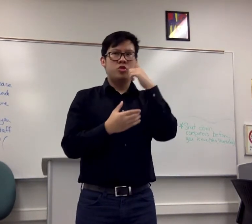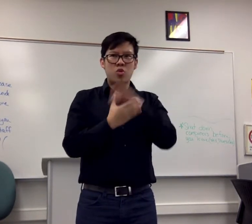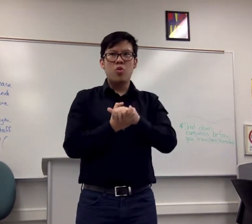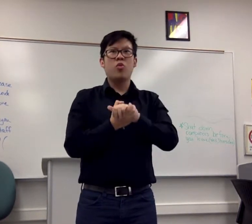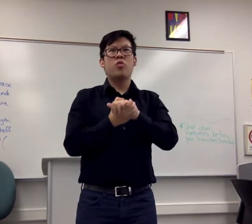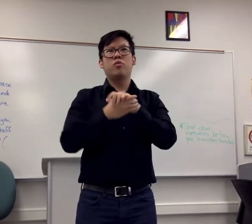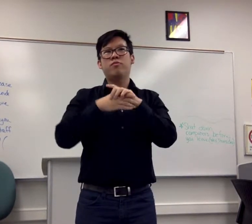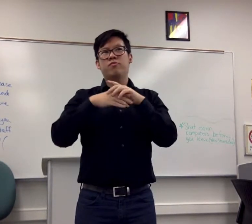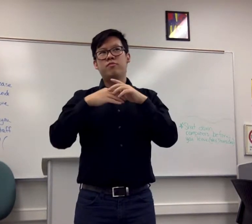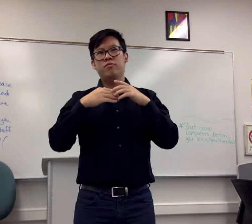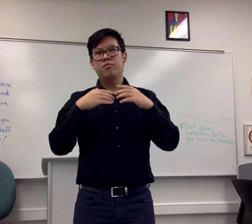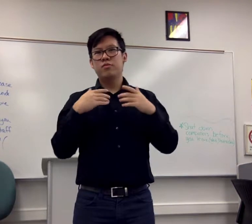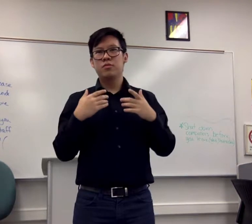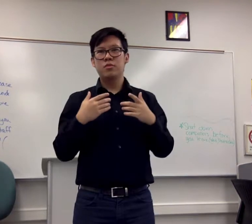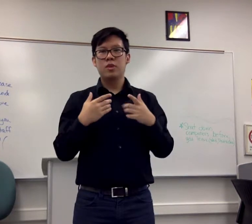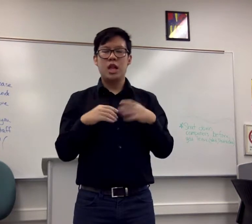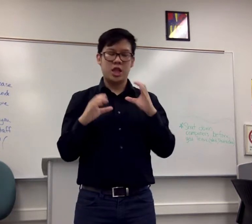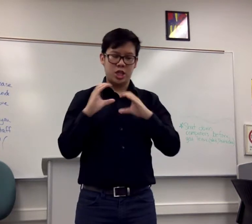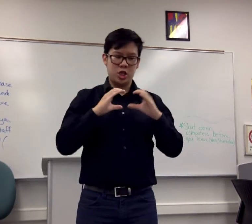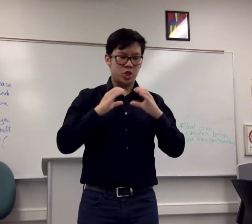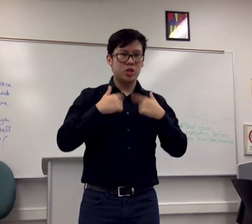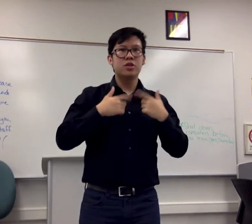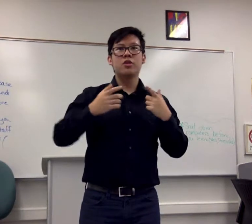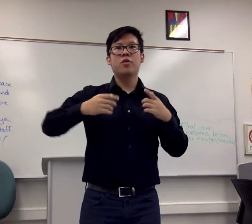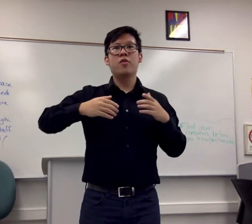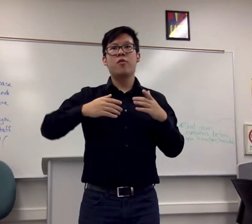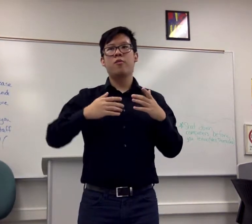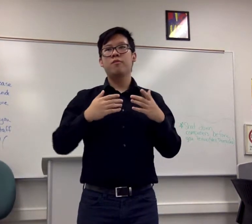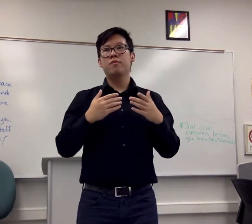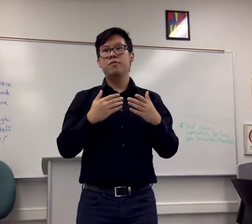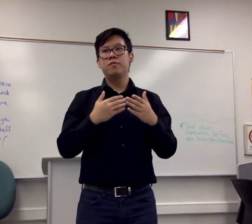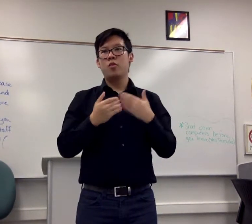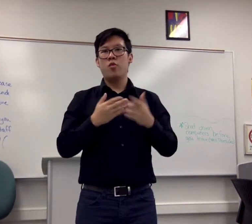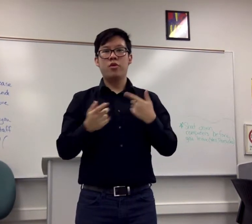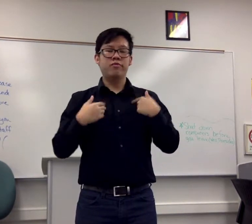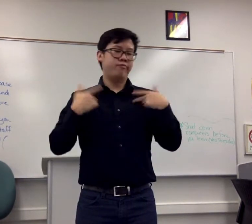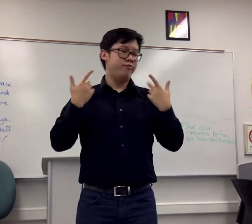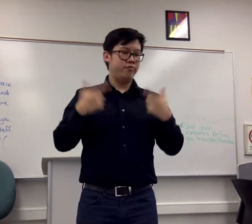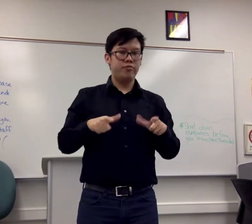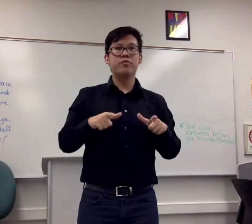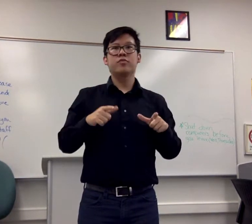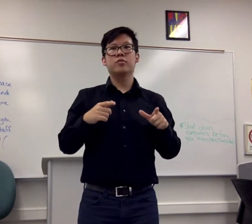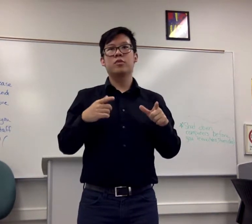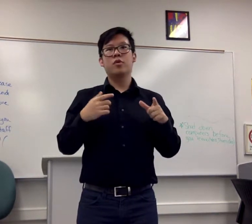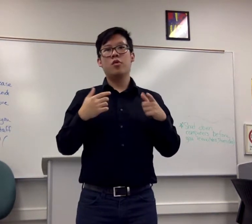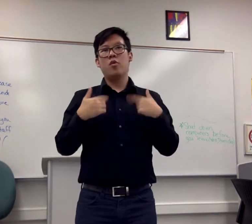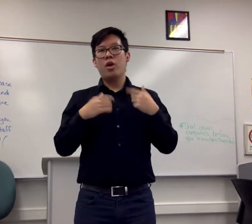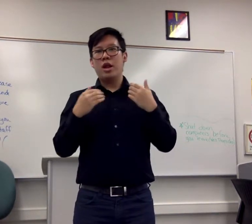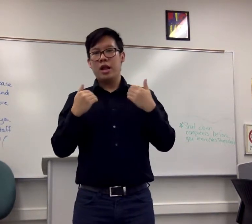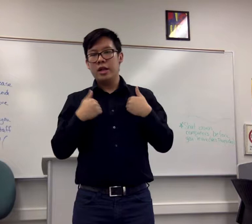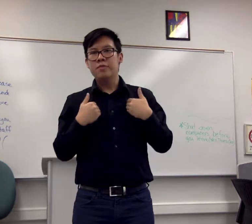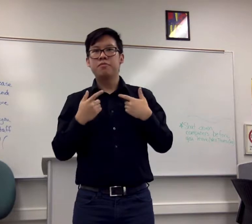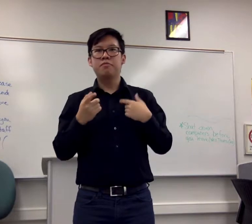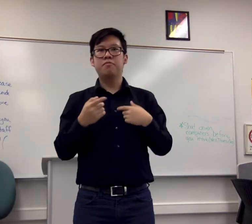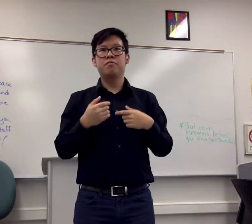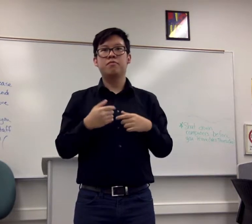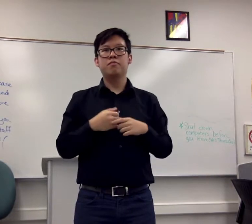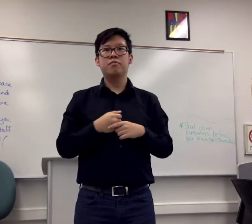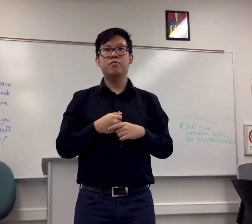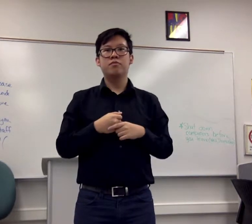their research on whatever the event or what have you is, and so they are confident